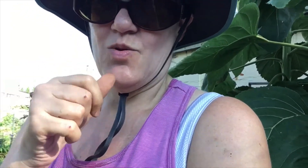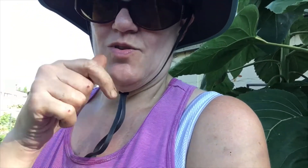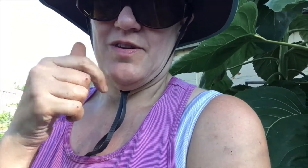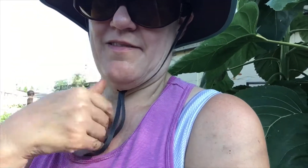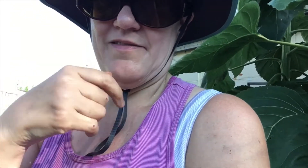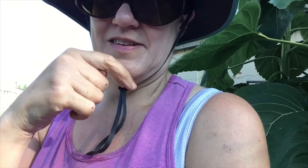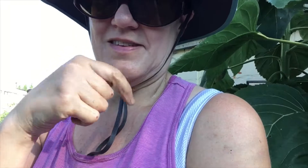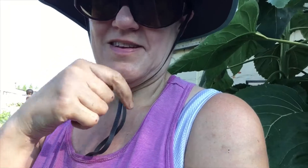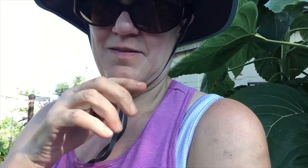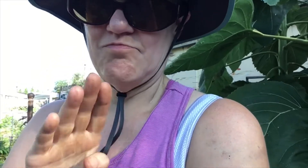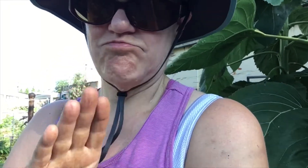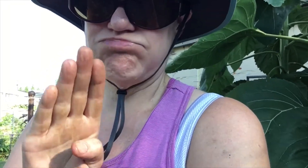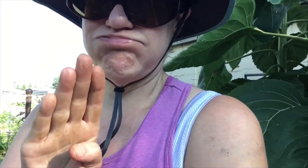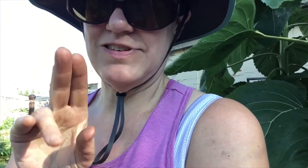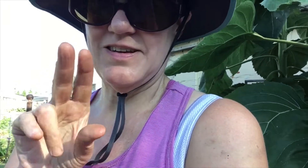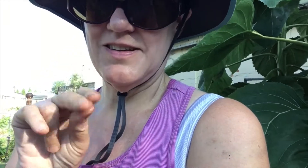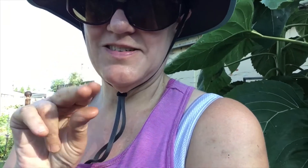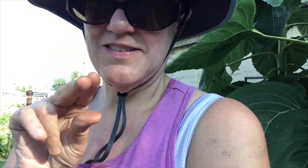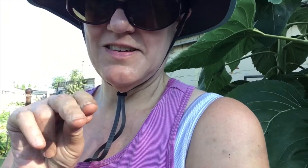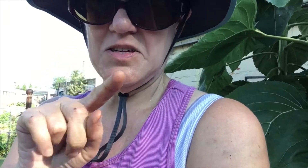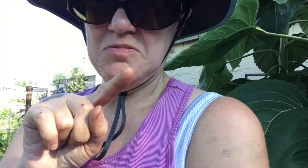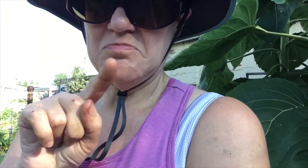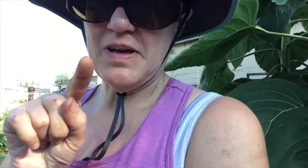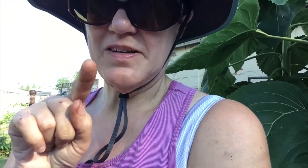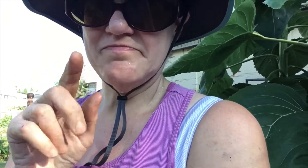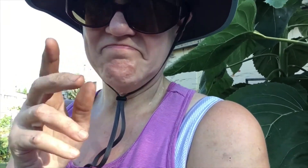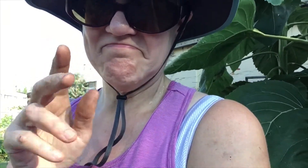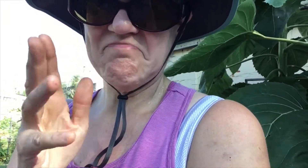peanuts, but I'm going to leave them, see what happens.